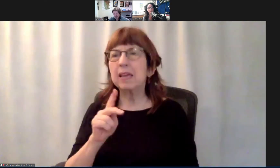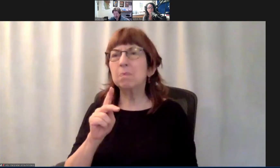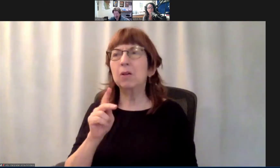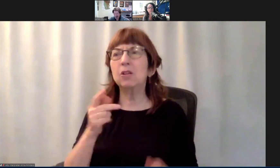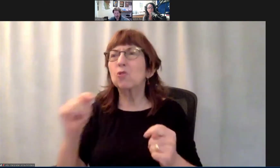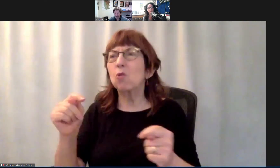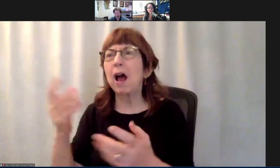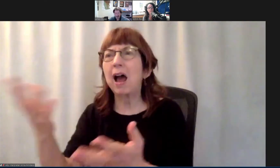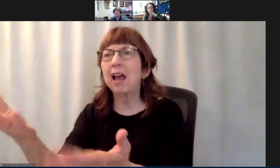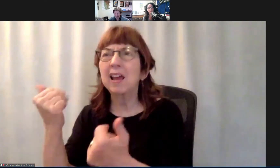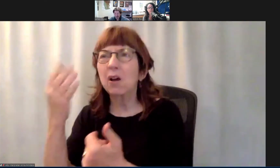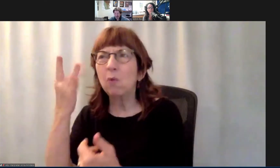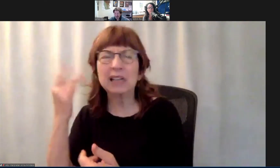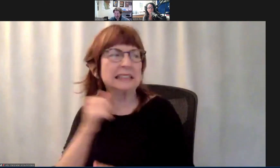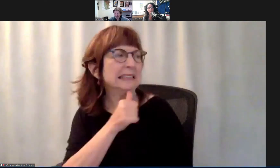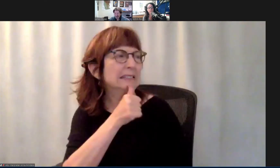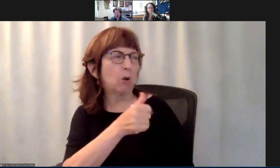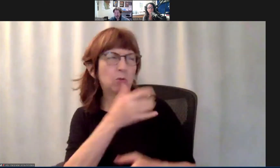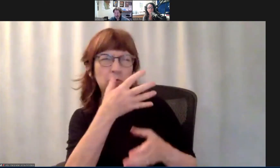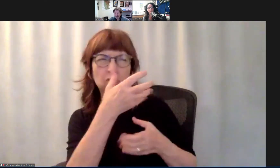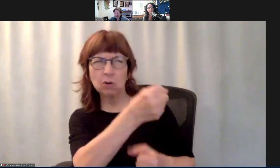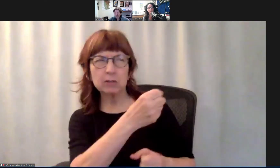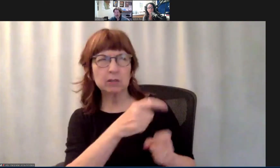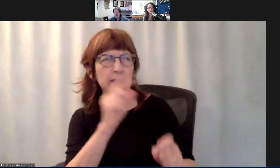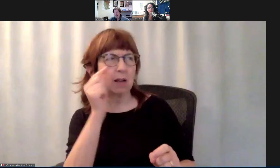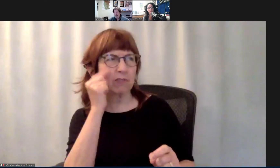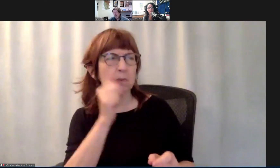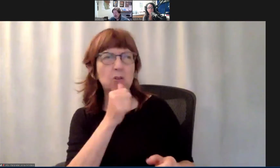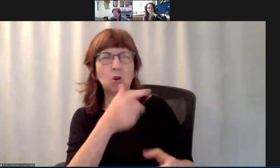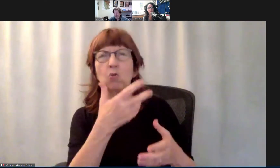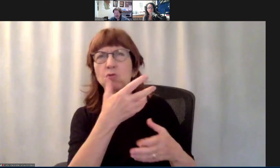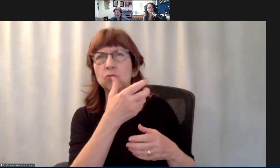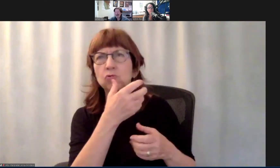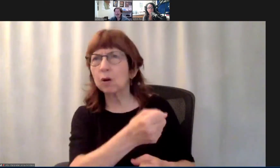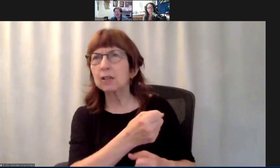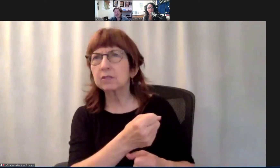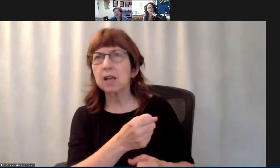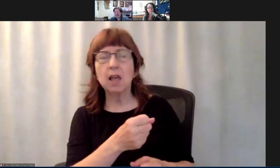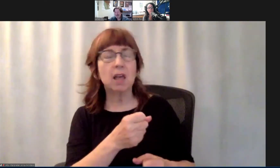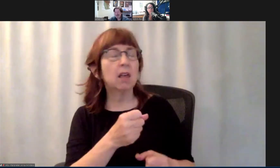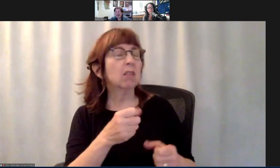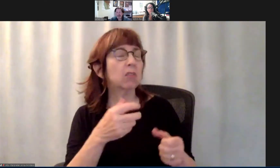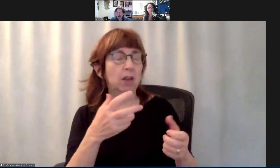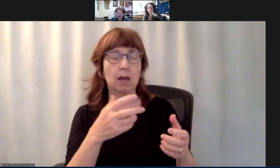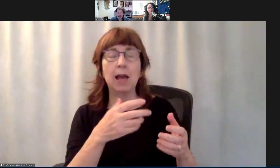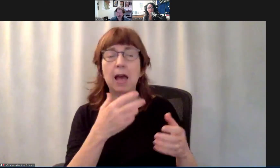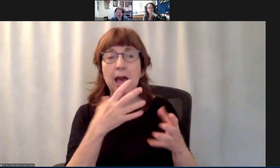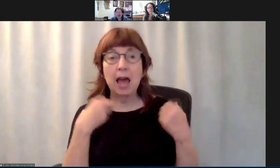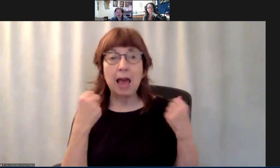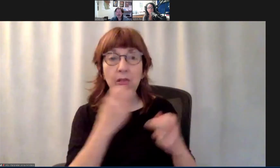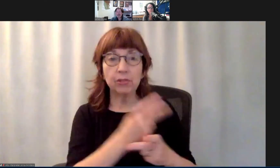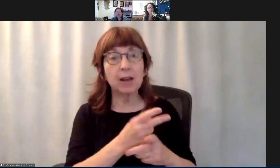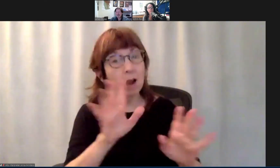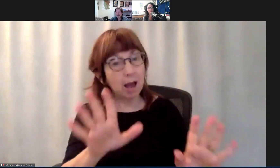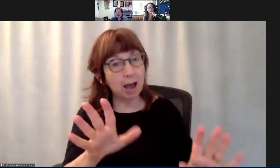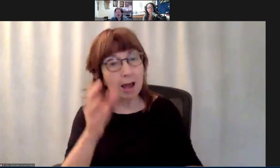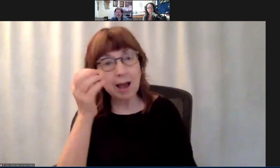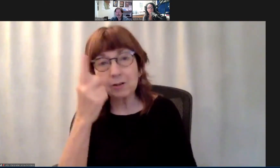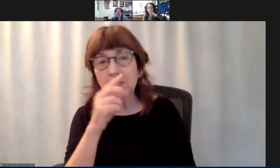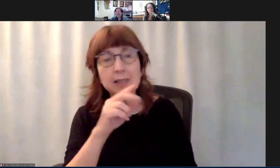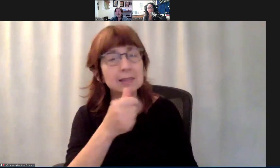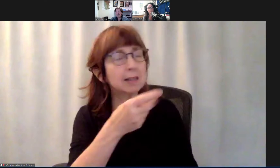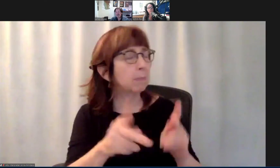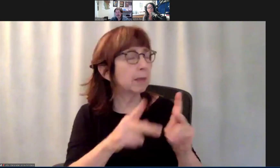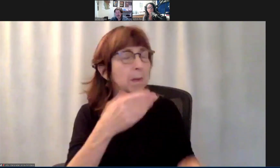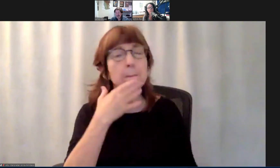of distrust in the government and the healthcare system. And I would not discount the reasons for some distrust in some people's